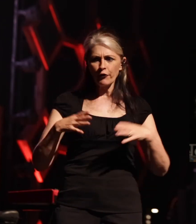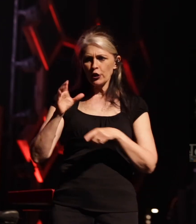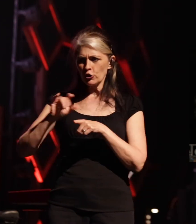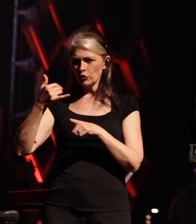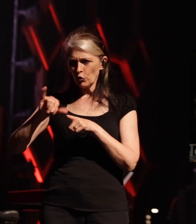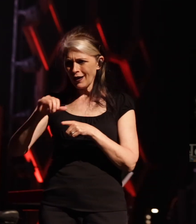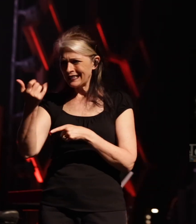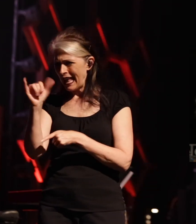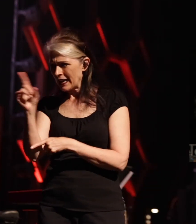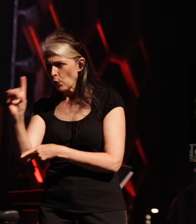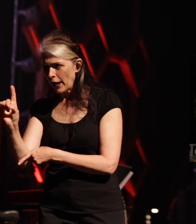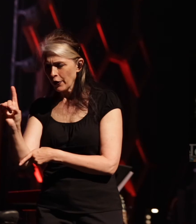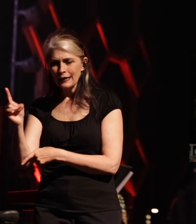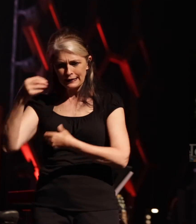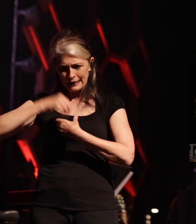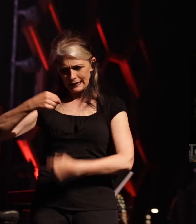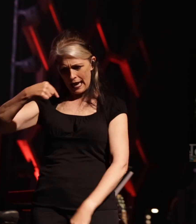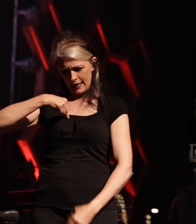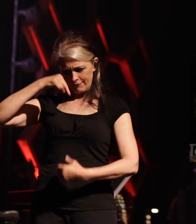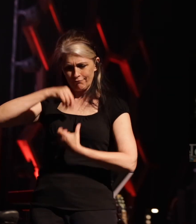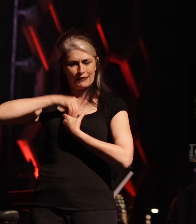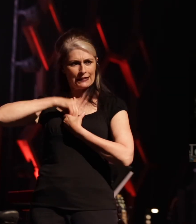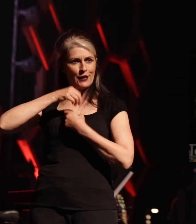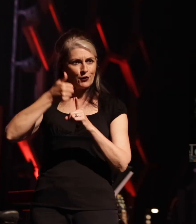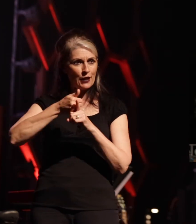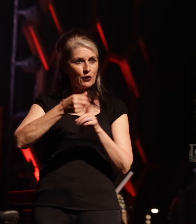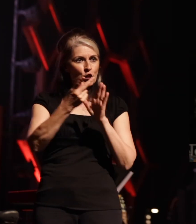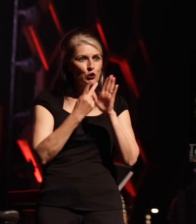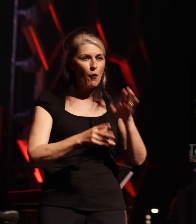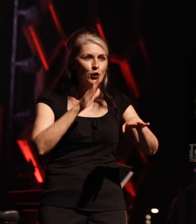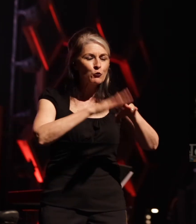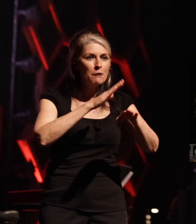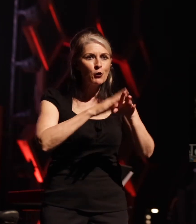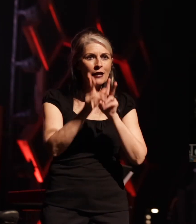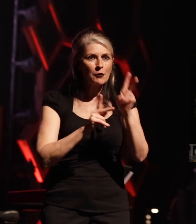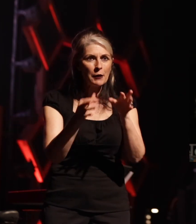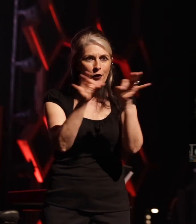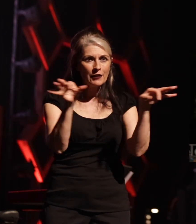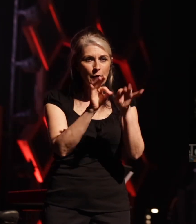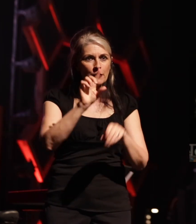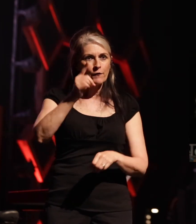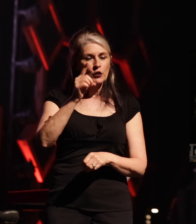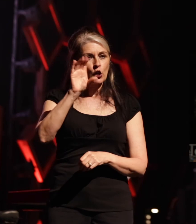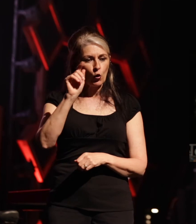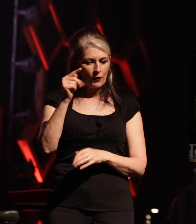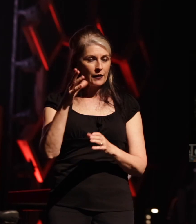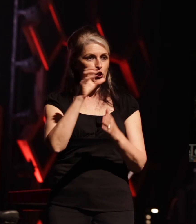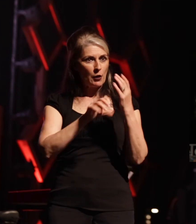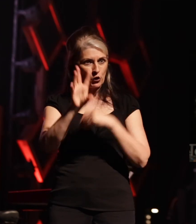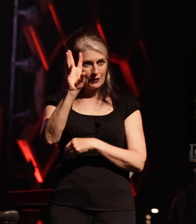why Paul is rebuking the people here in this passage in 1 Corinthians 6, 18 through 20. He's rebuking them for those who